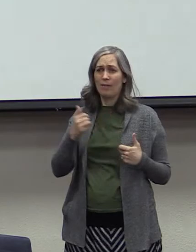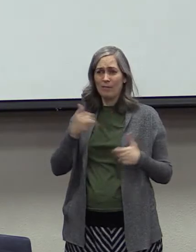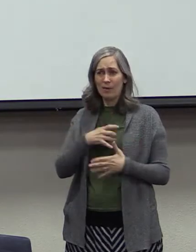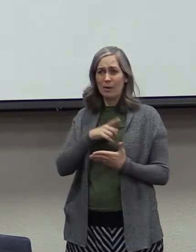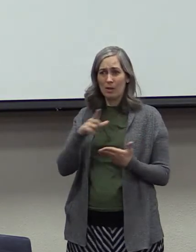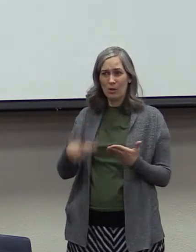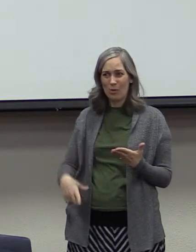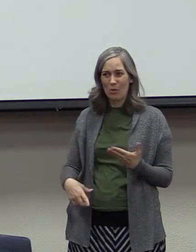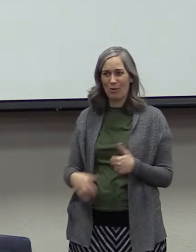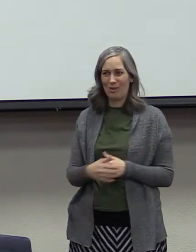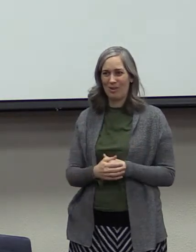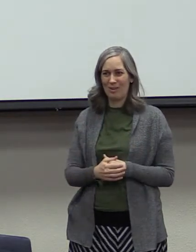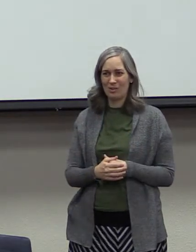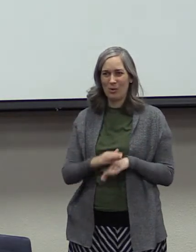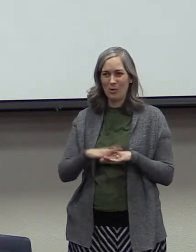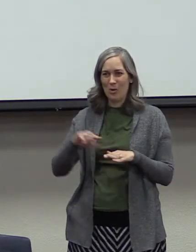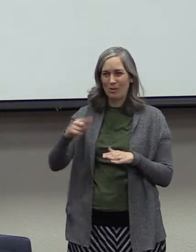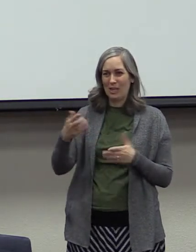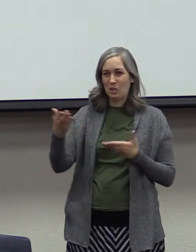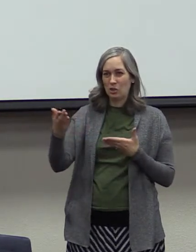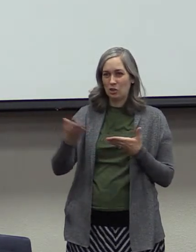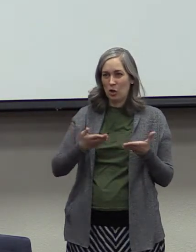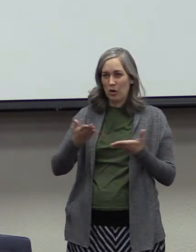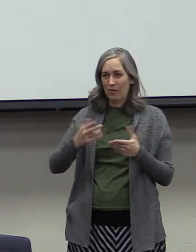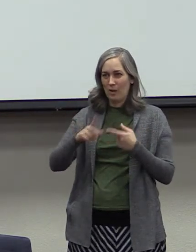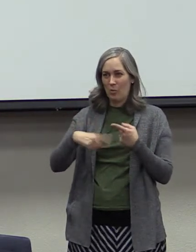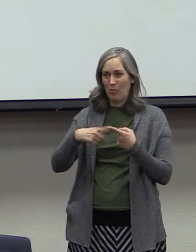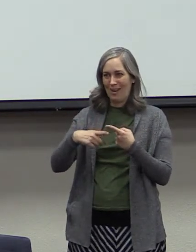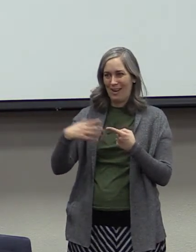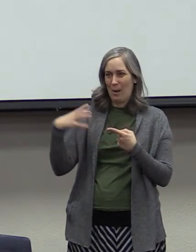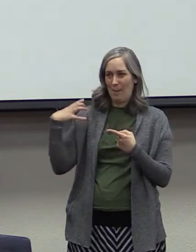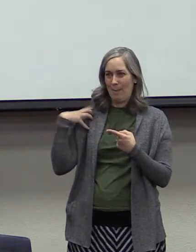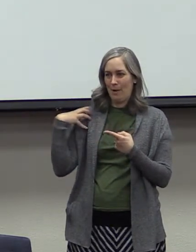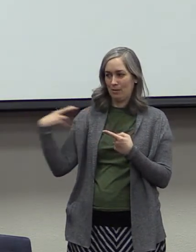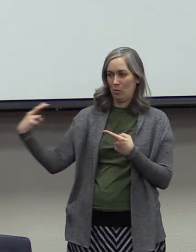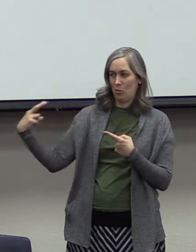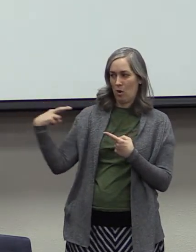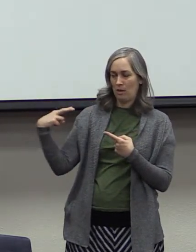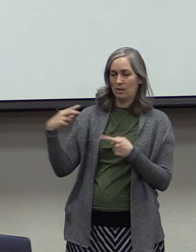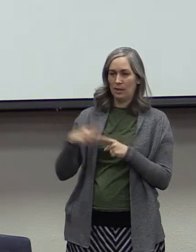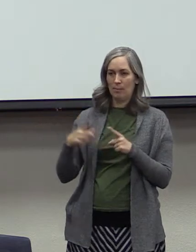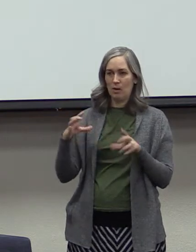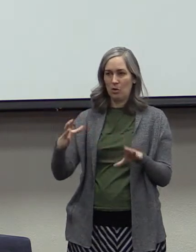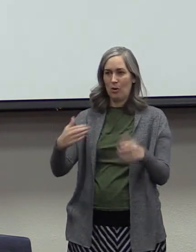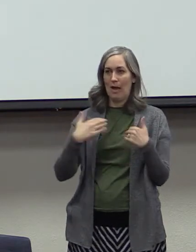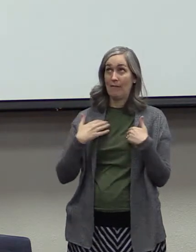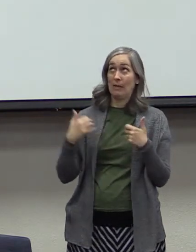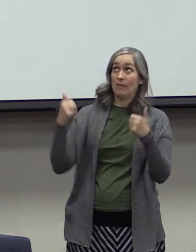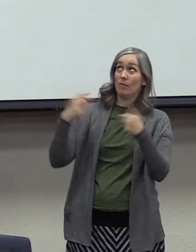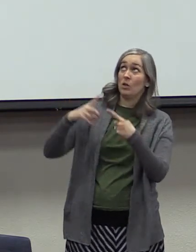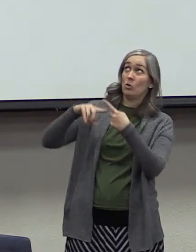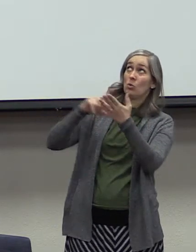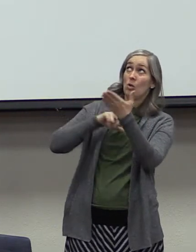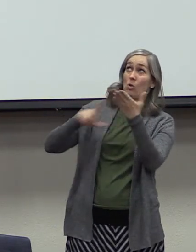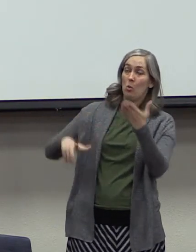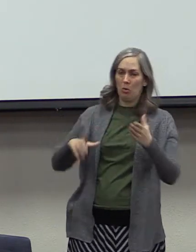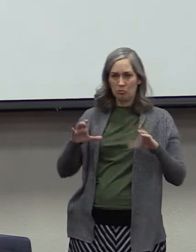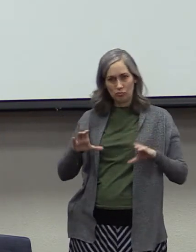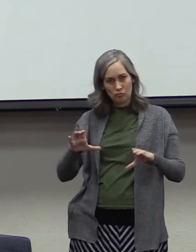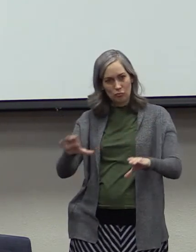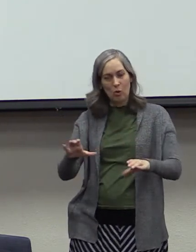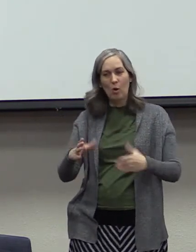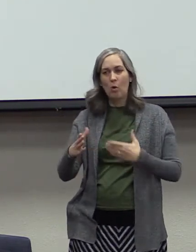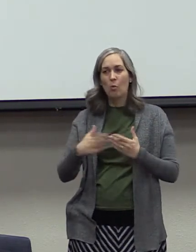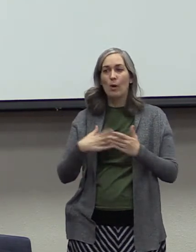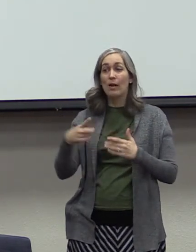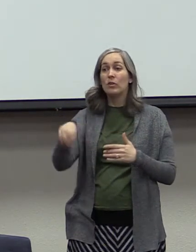your masters when they're watching you. Do it with fear toward the Lord. And then verse 23, whatever you do, do